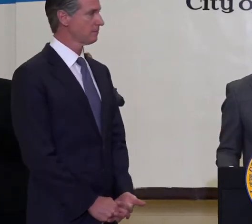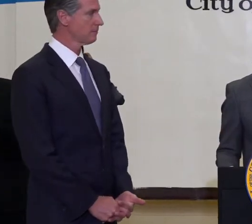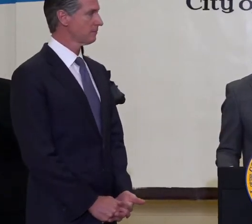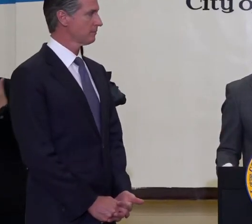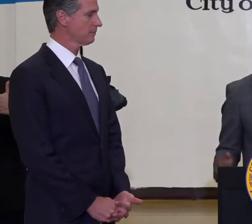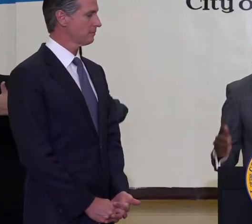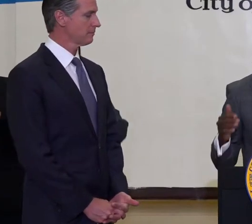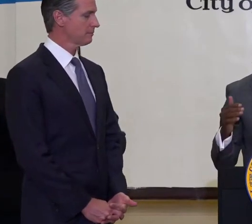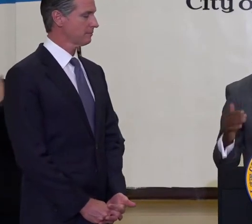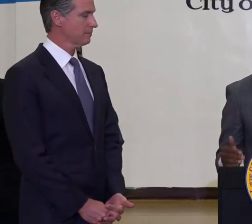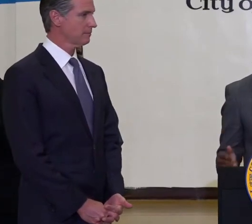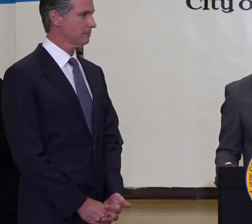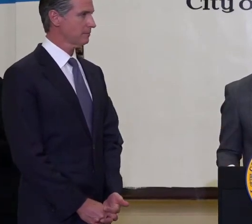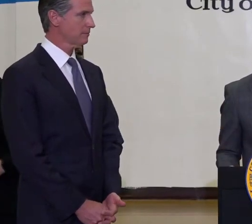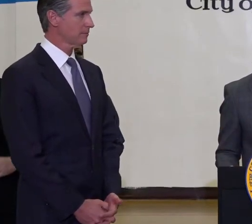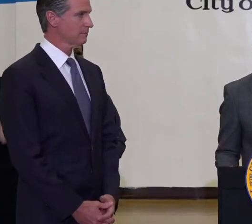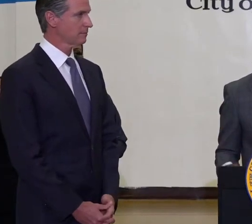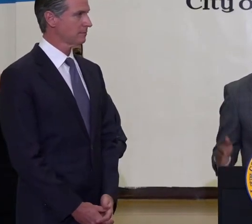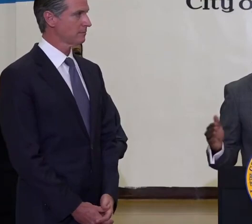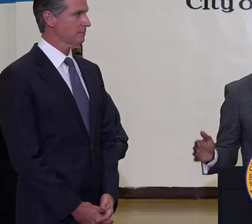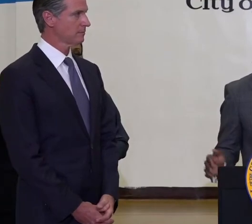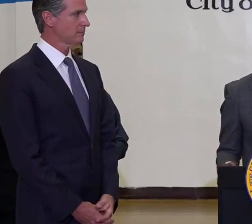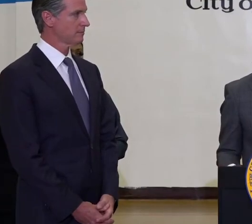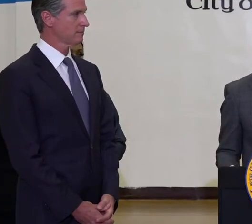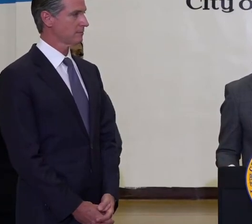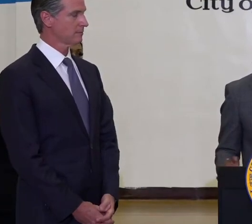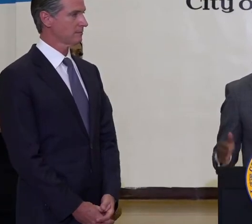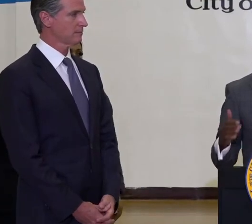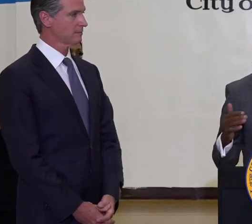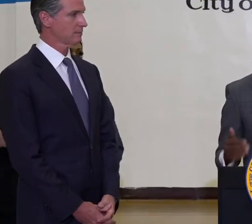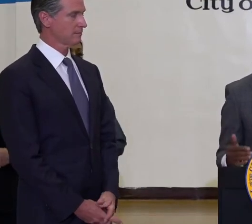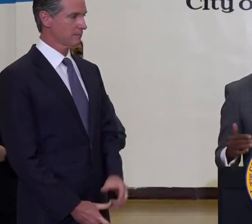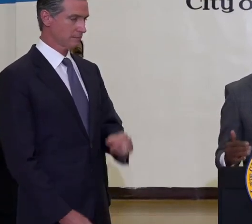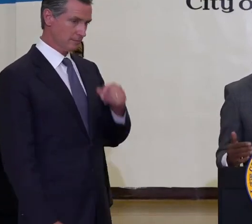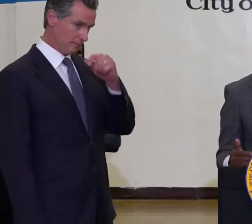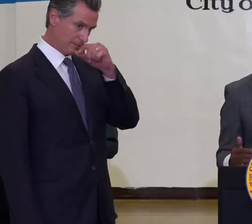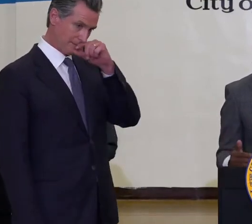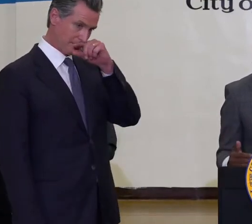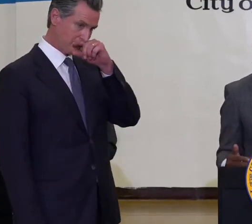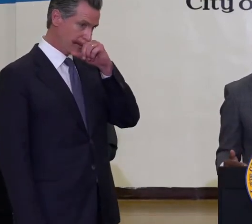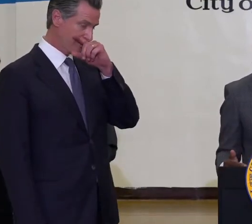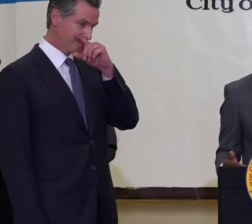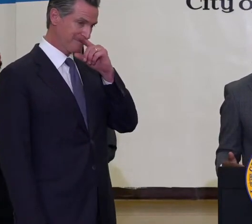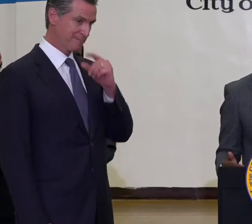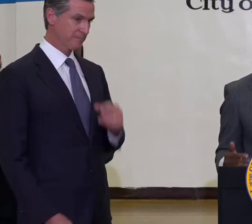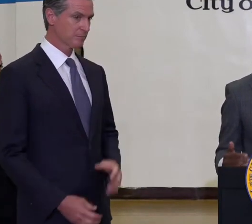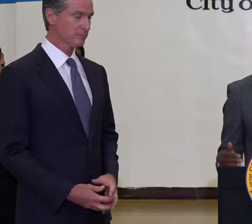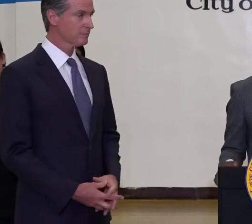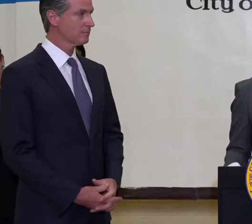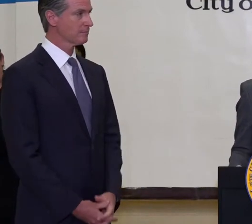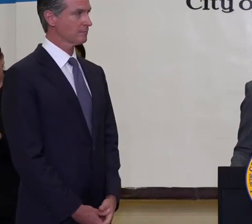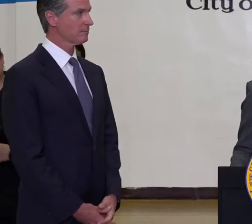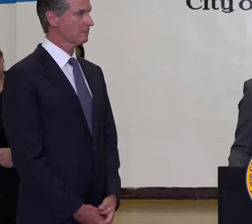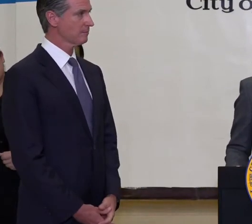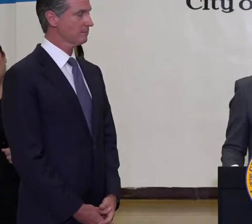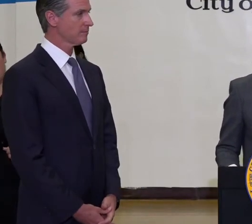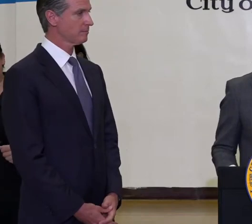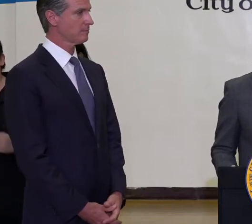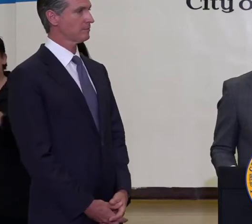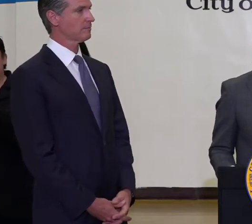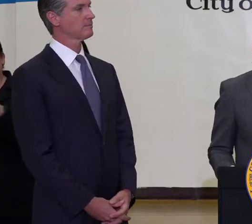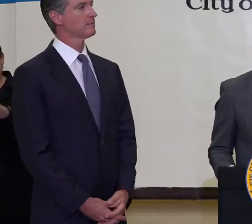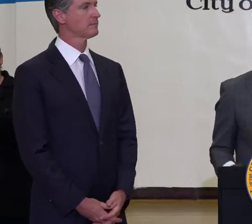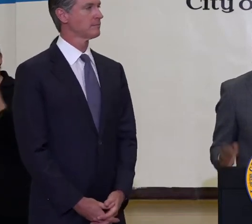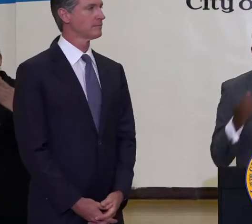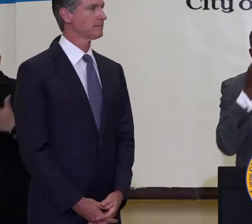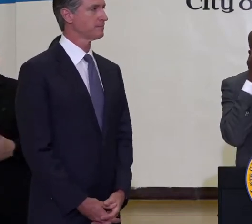what brought us here today. We've heard far too many stories like this of the need for police reform, and that's why we were committed to do what